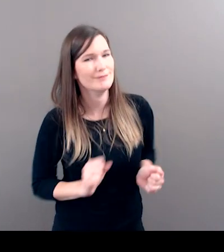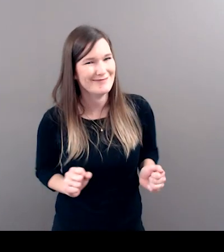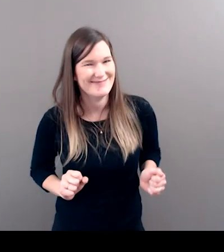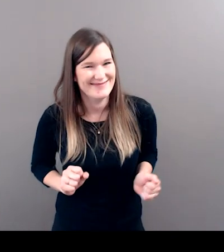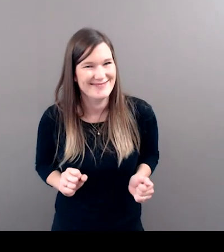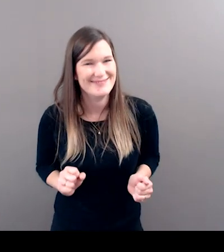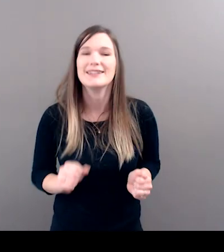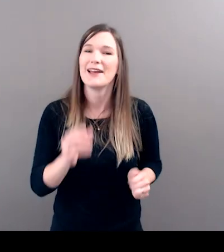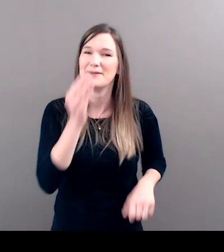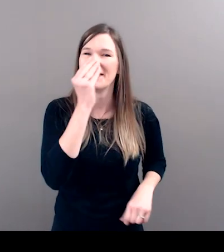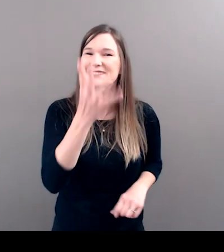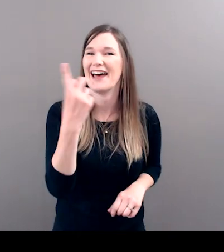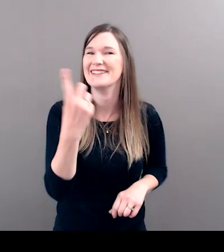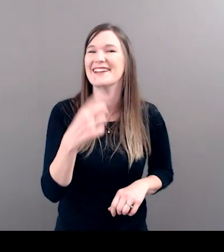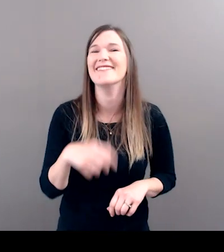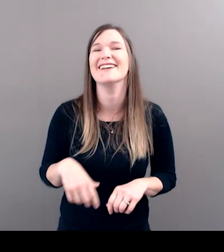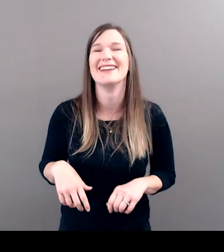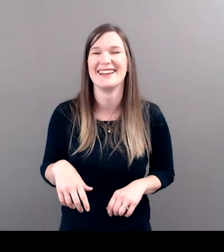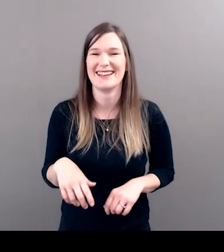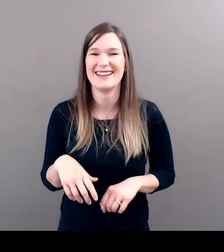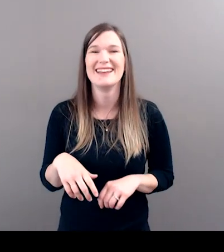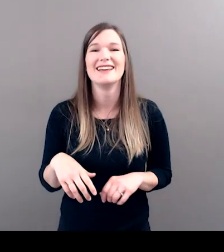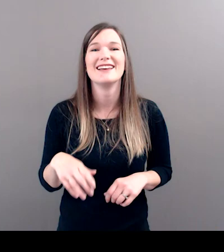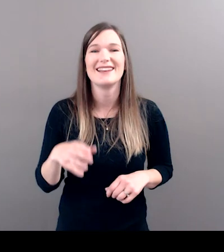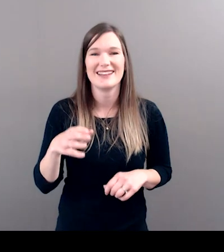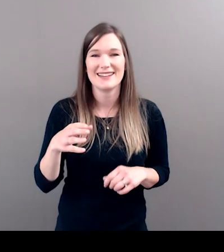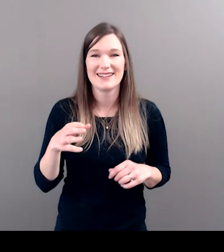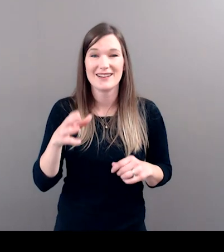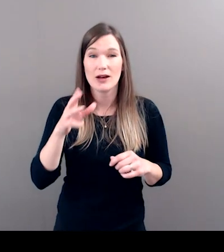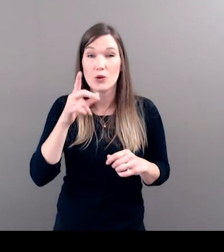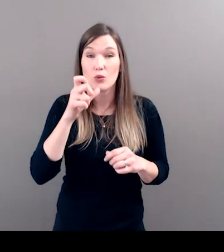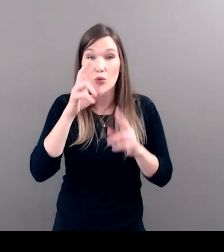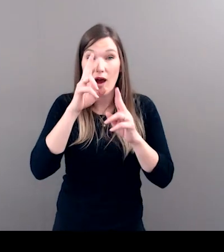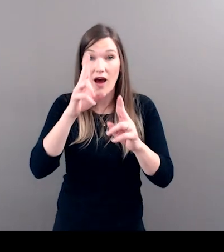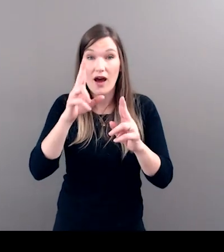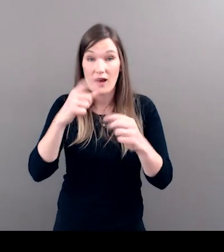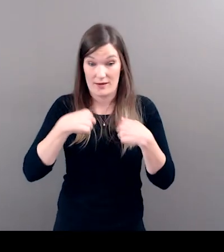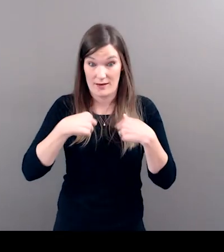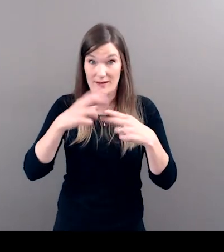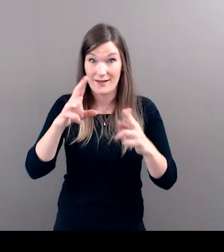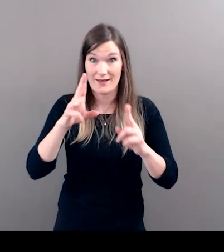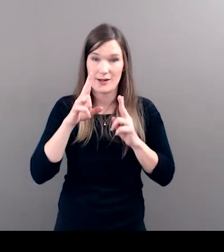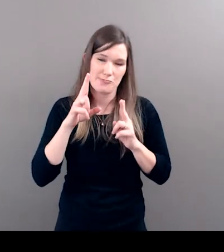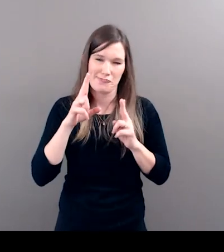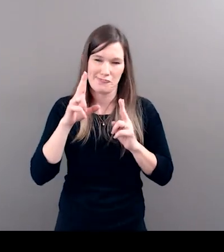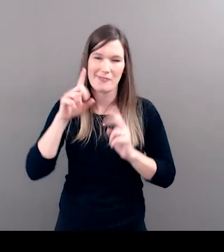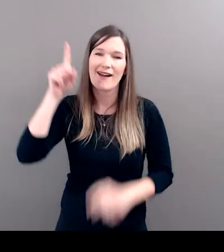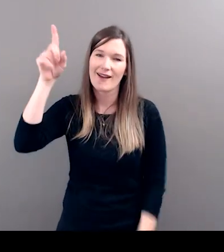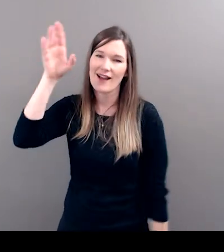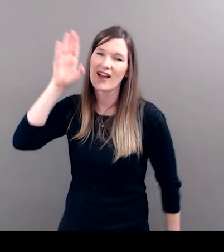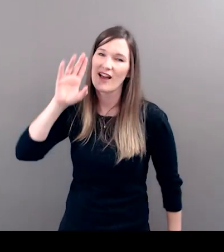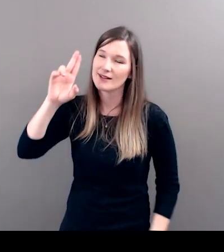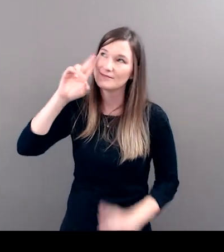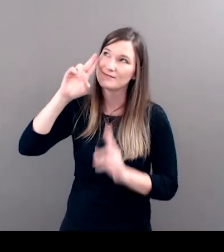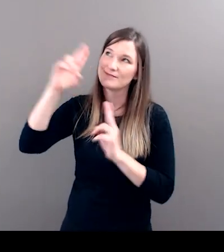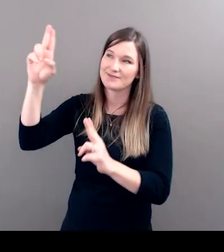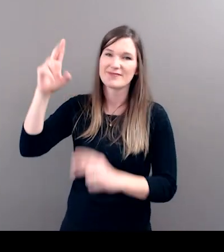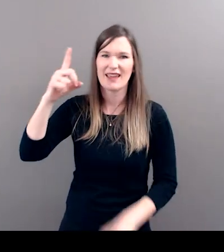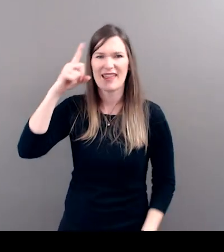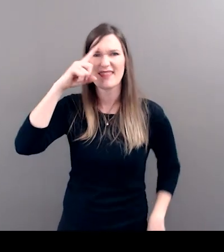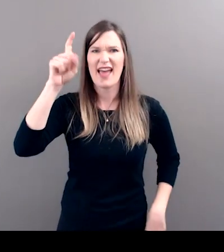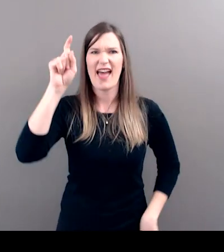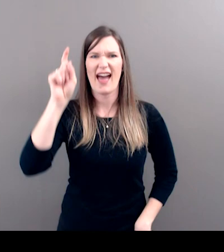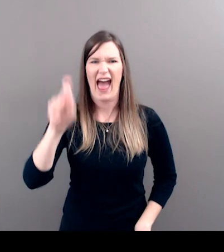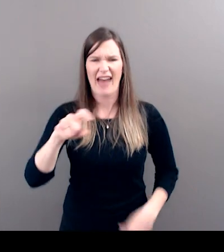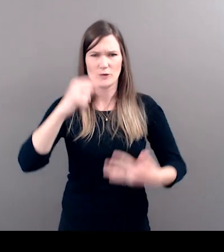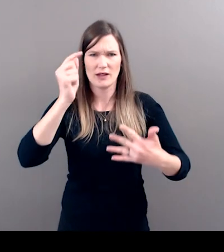Let me tell you something. God get the glory. God get the glory. We always think, it's got to be this way, it's got to be this way. God said,